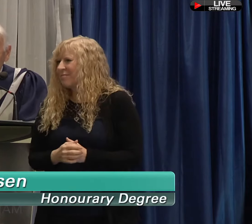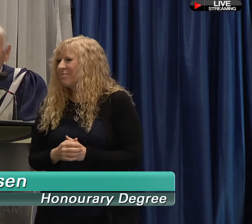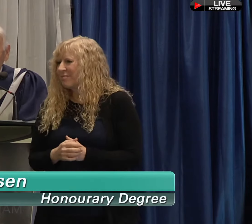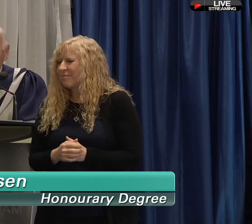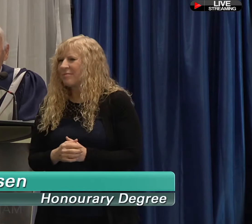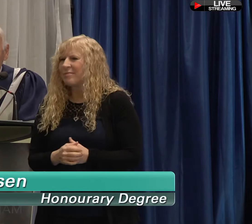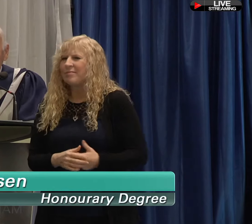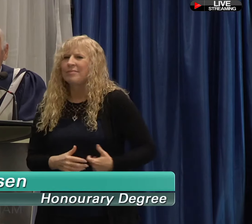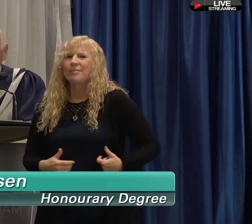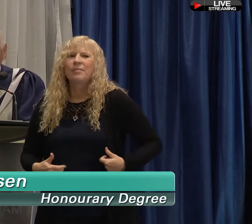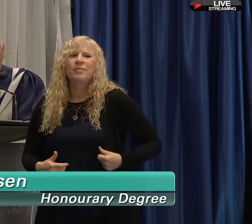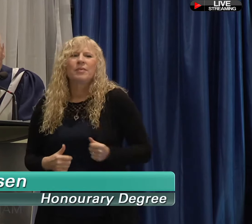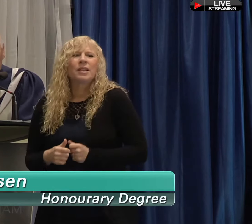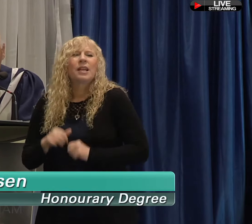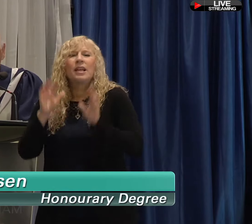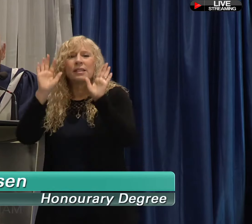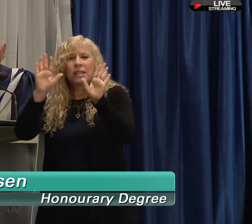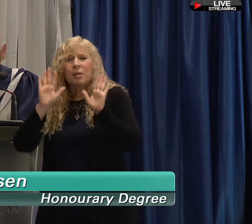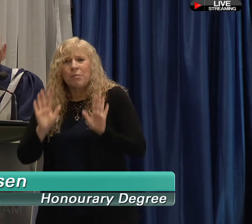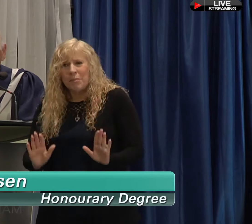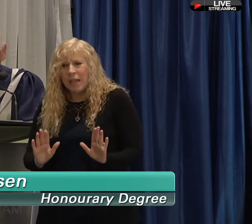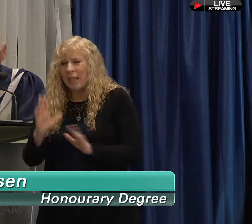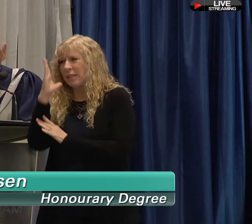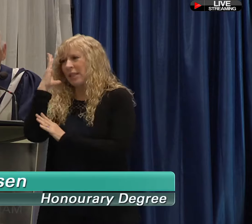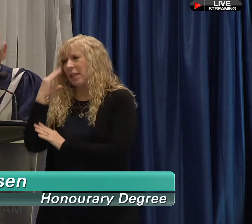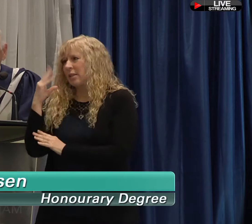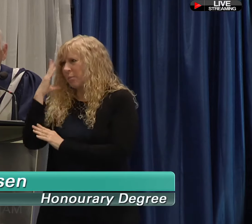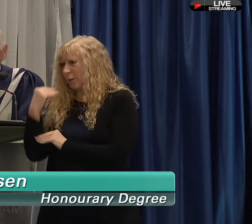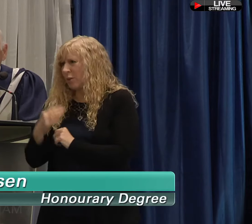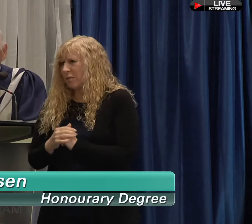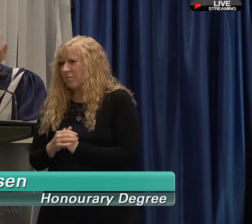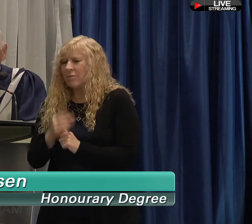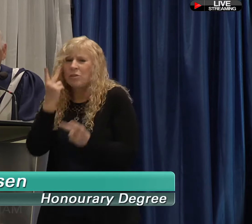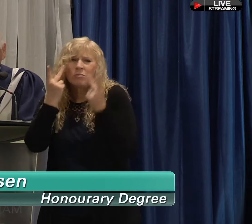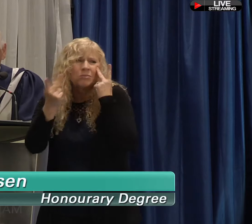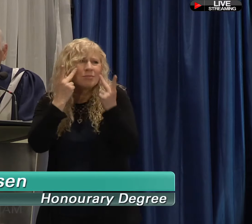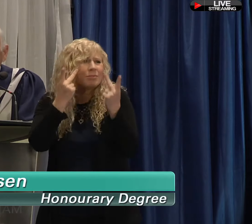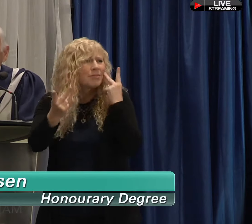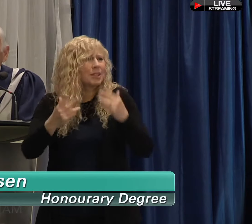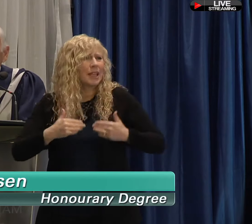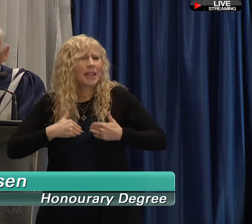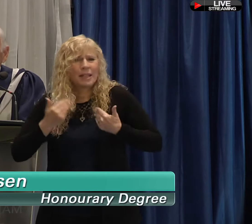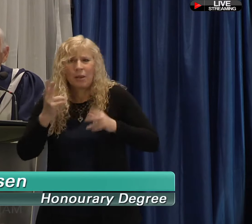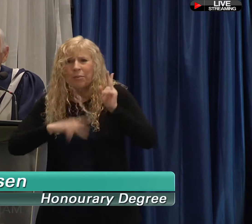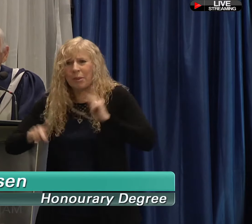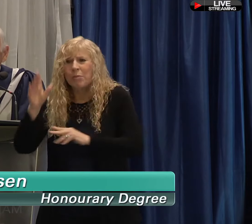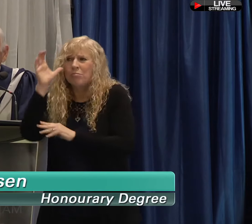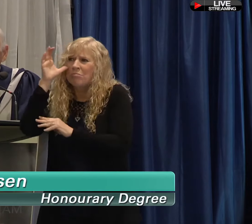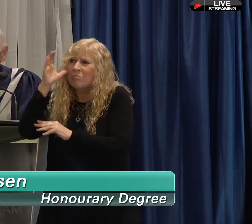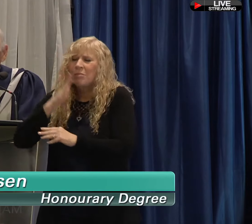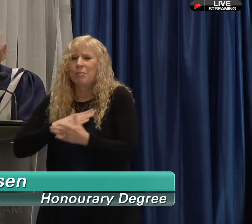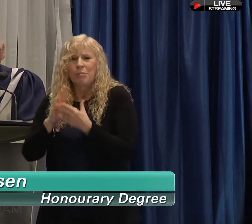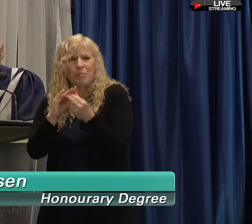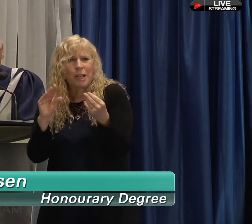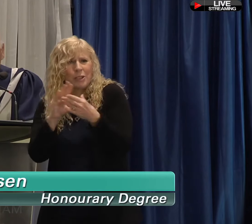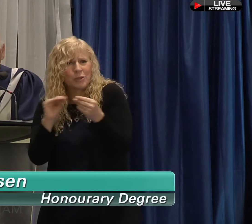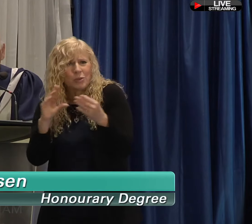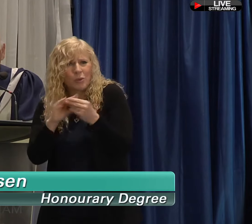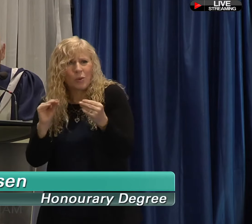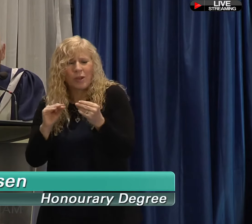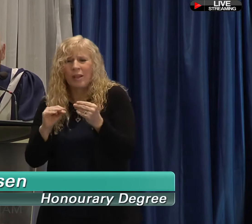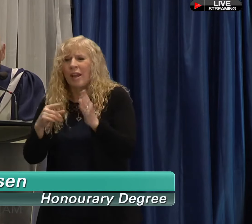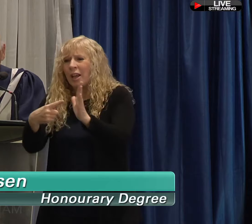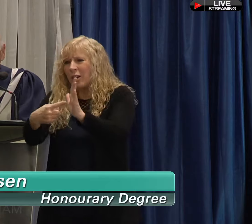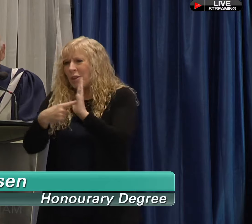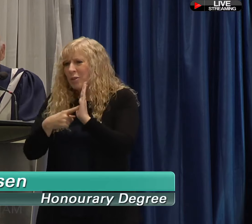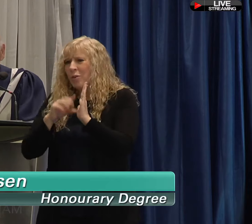has truly been an amazing experience to see young people hear my story and show their thoughtful